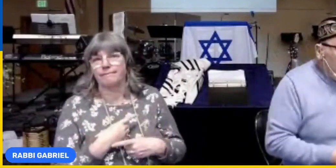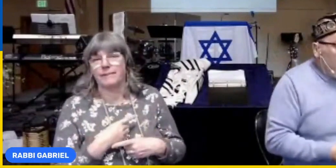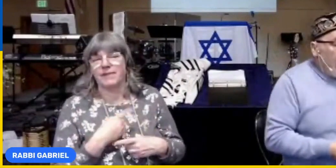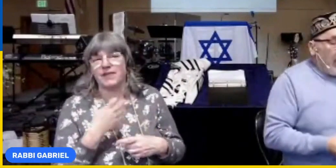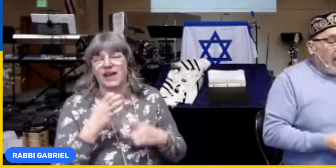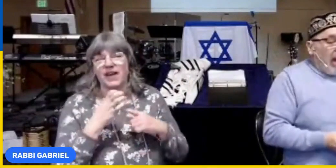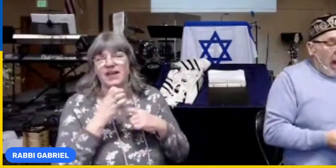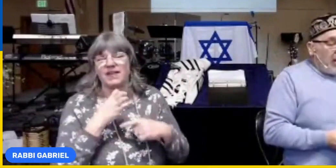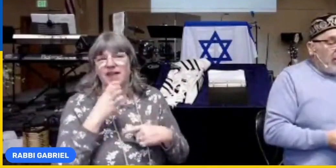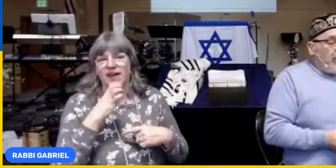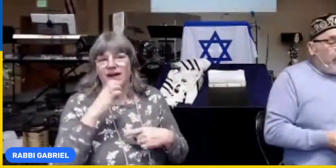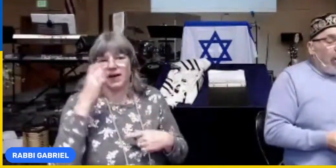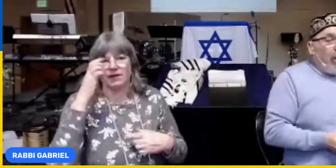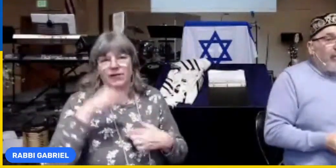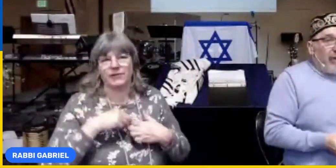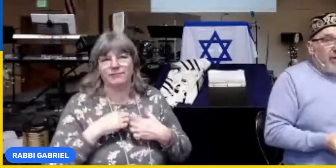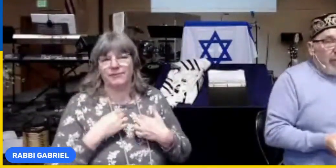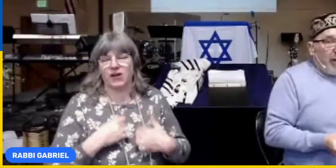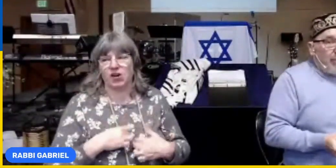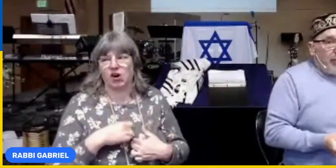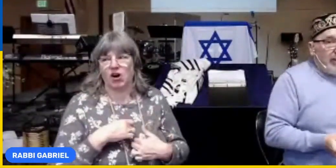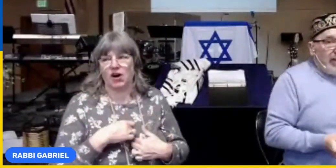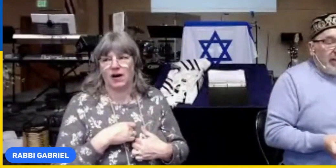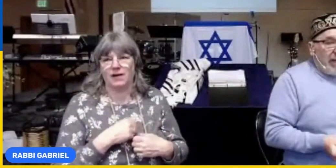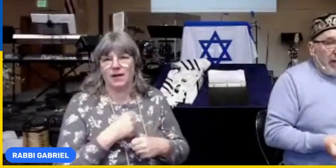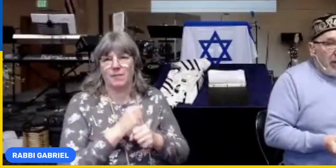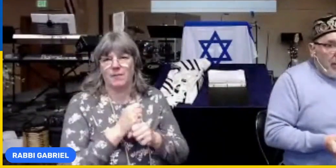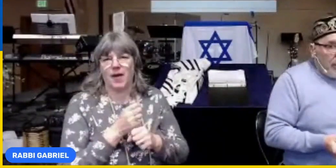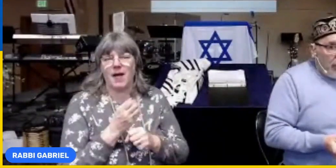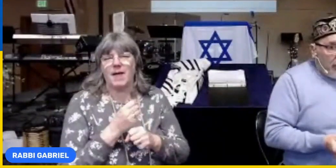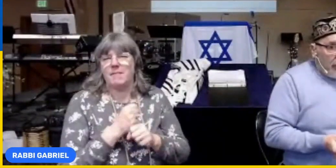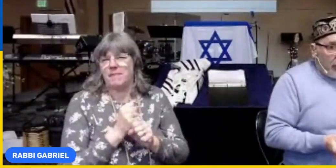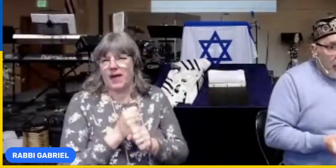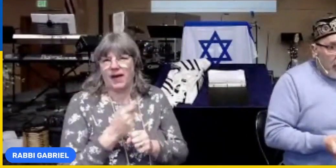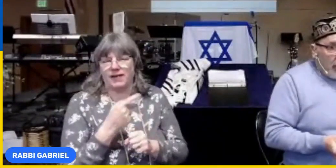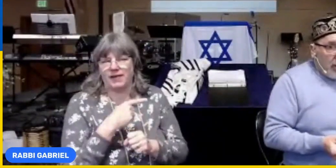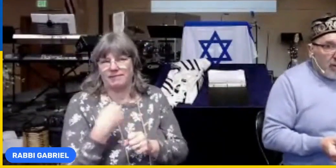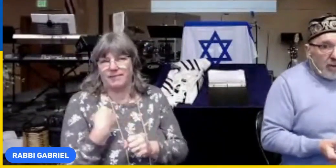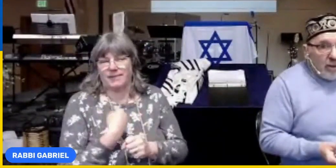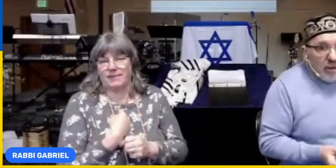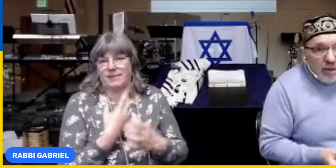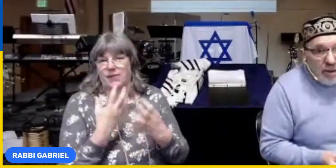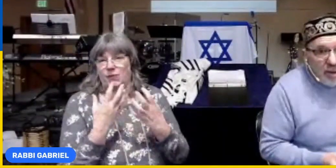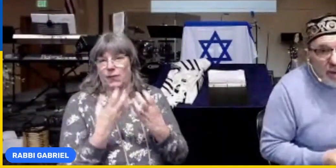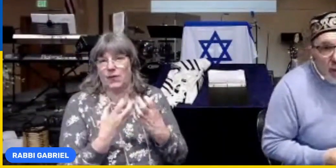do, as Paul very well puts it, and I'm going to put a verse.